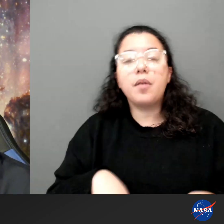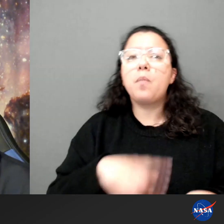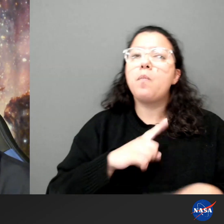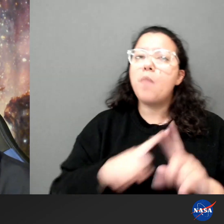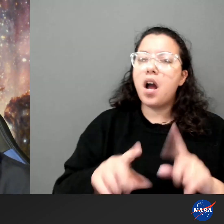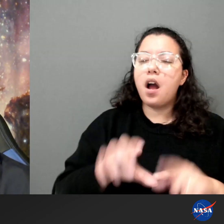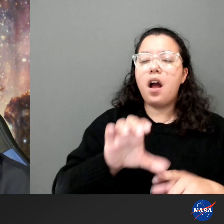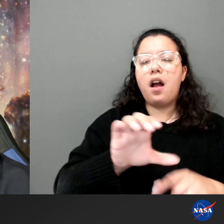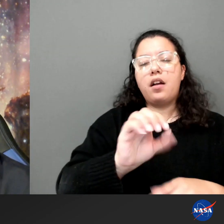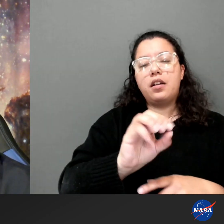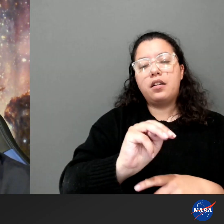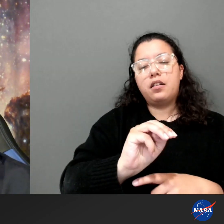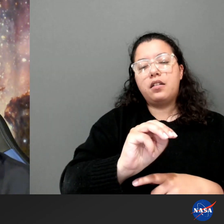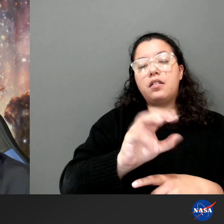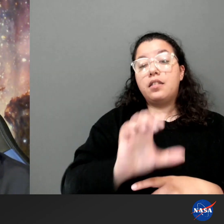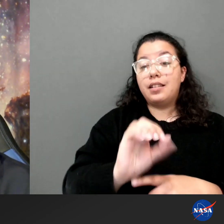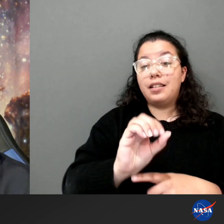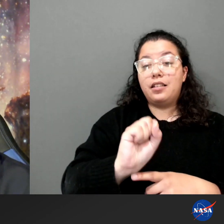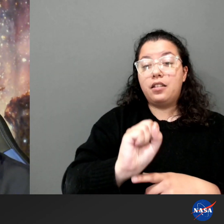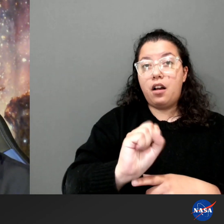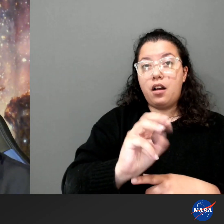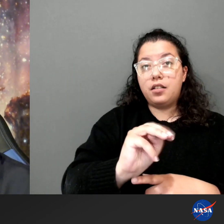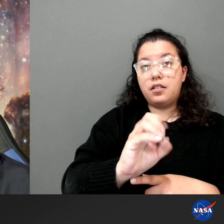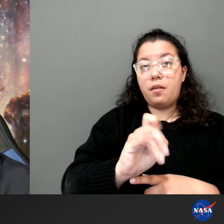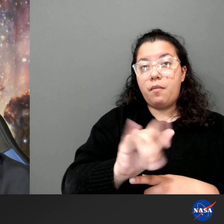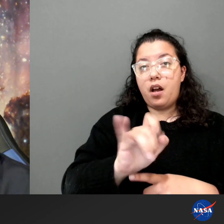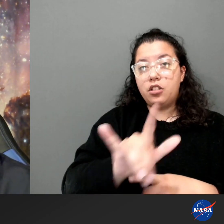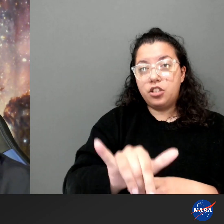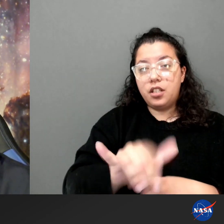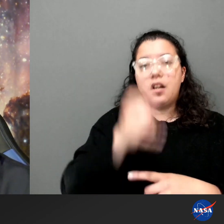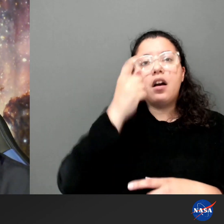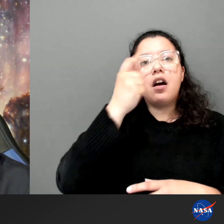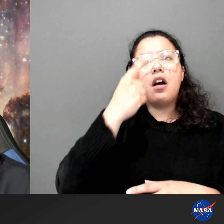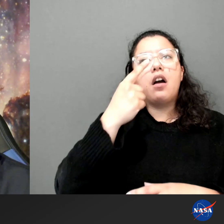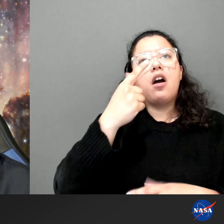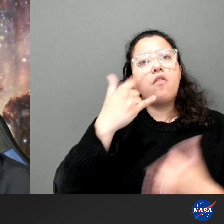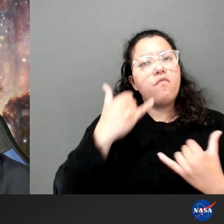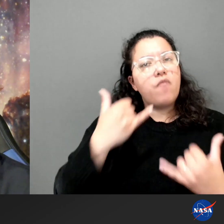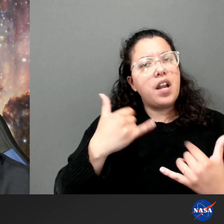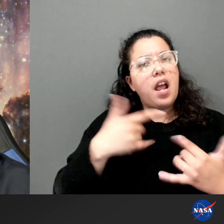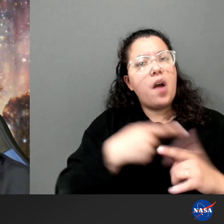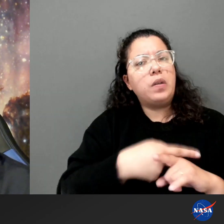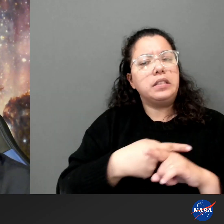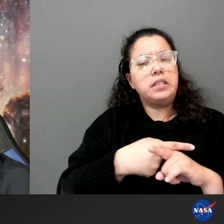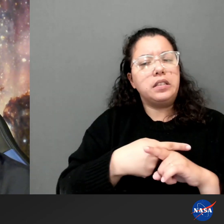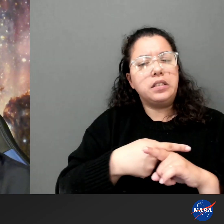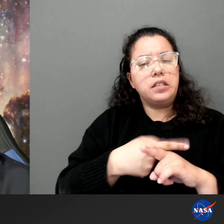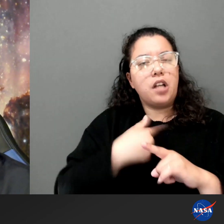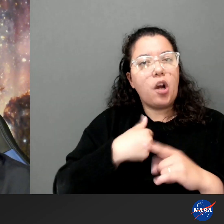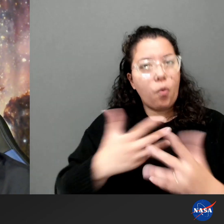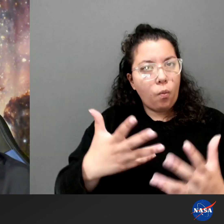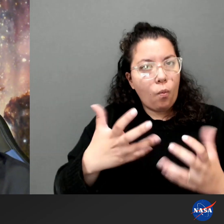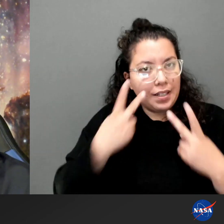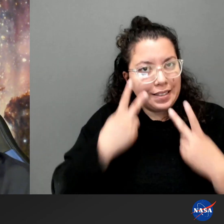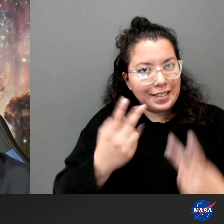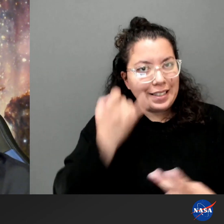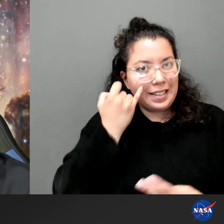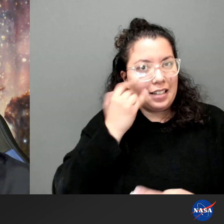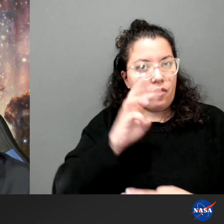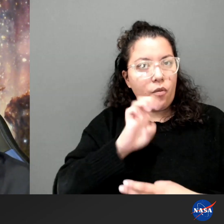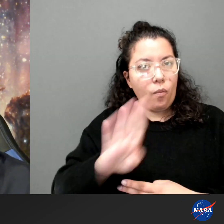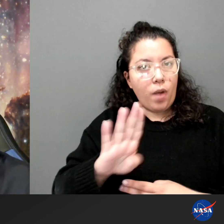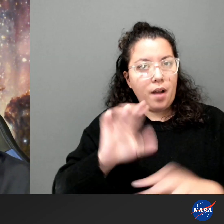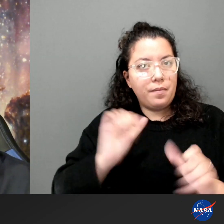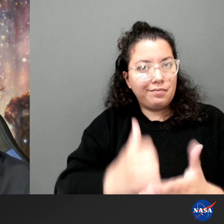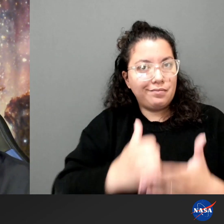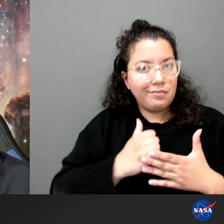actually a tension at the moment that we're hoping that Webb might be able to help with as well. In the sense that if you try and